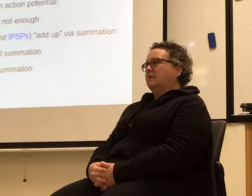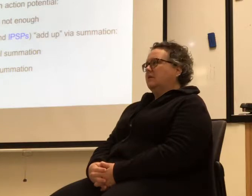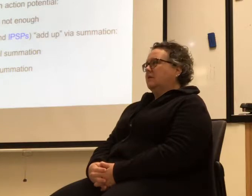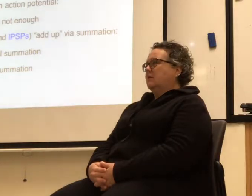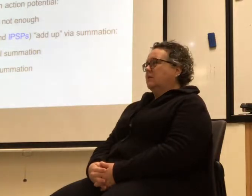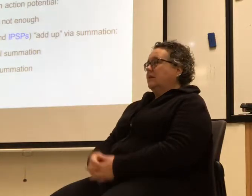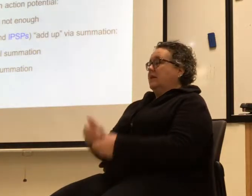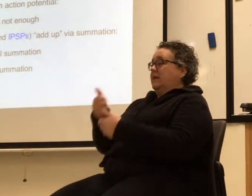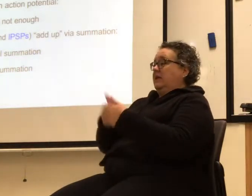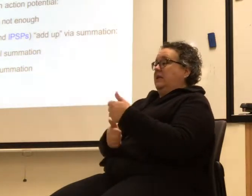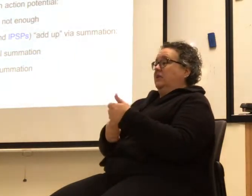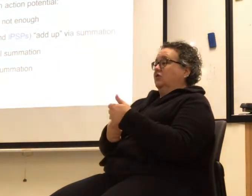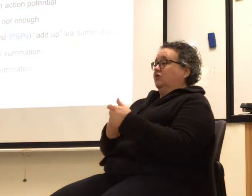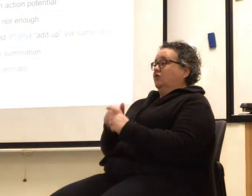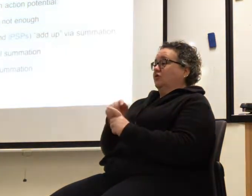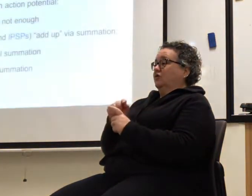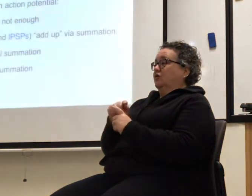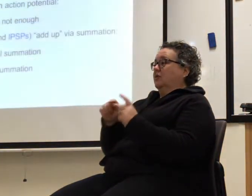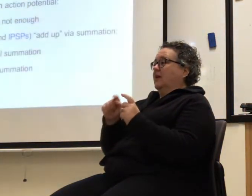Each fire